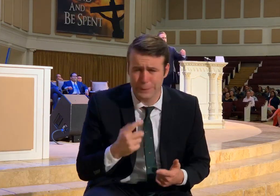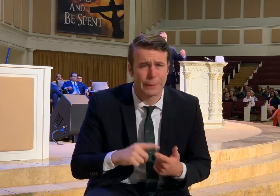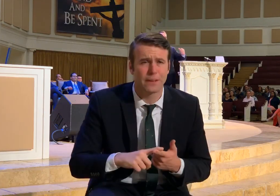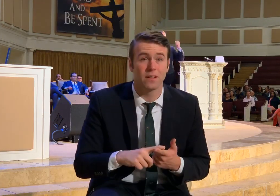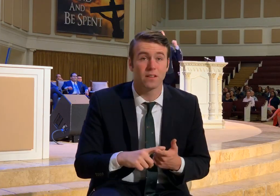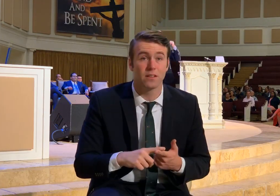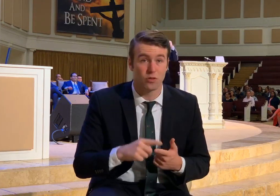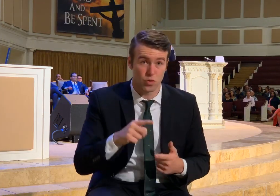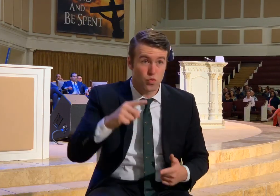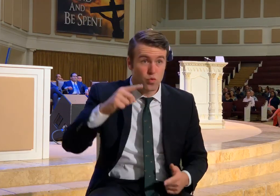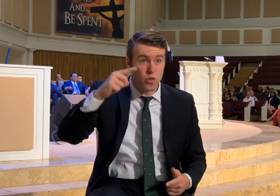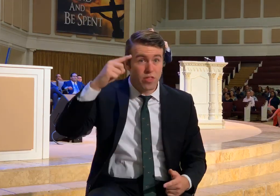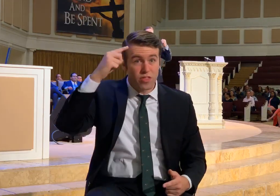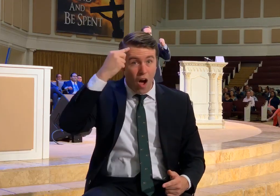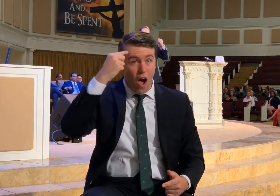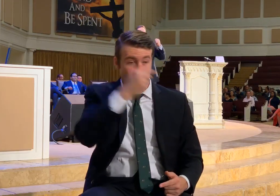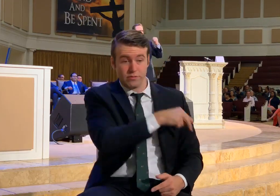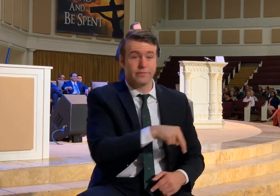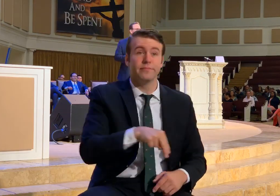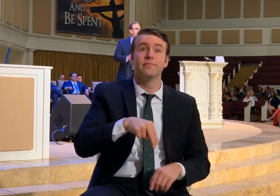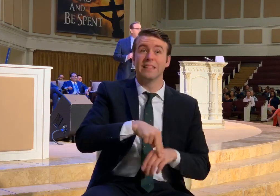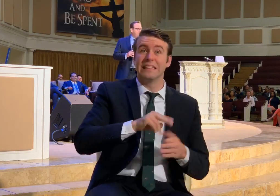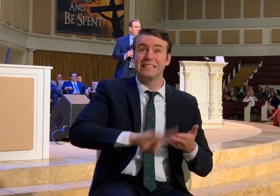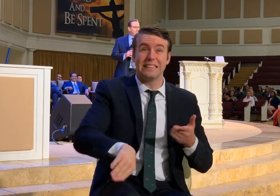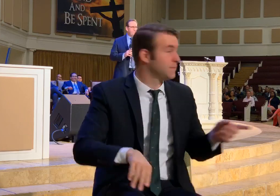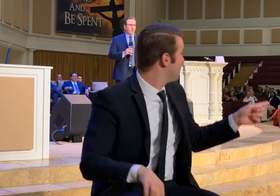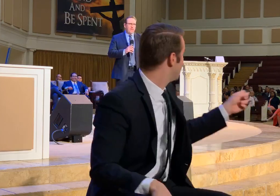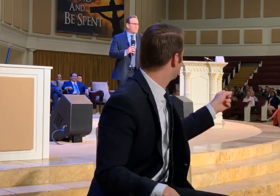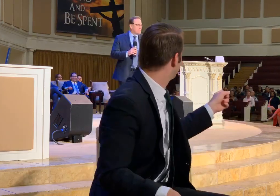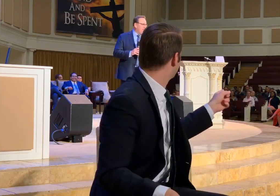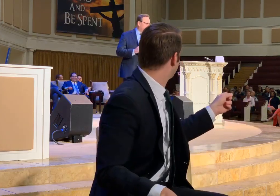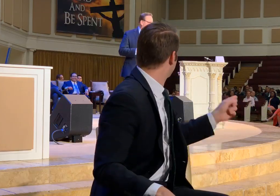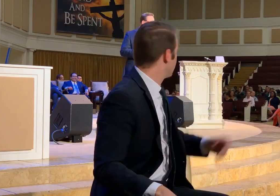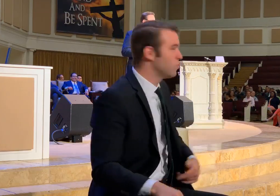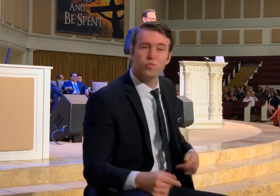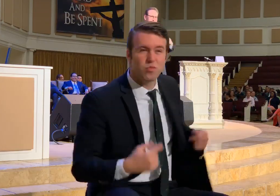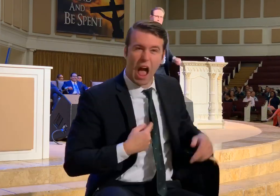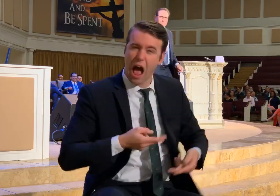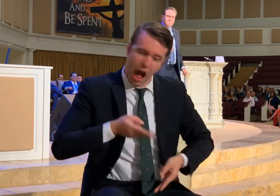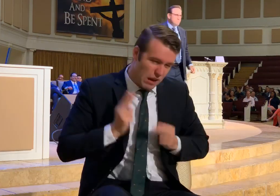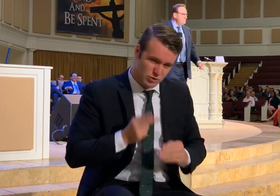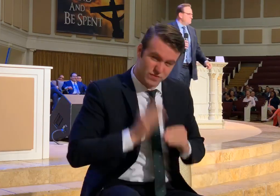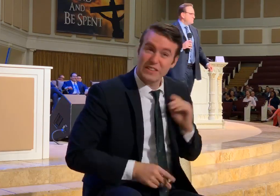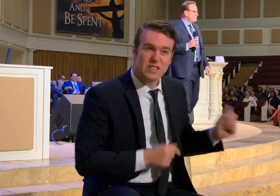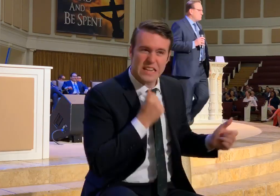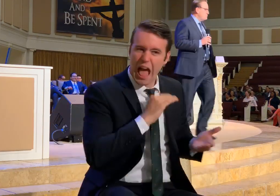Because if y'all think I'm going to let him stand up and say he dismissed. I'm going to finish before he gets a chance to do it.